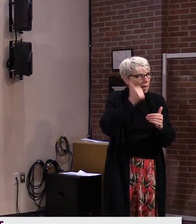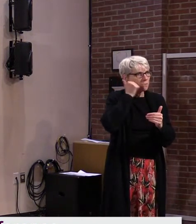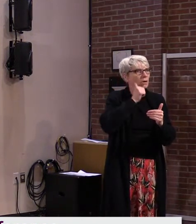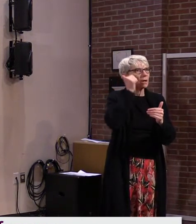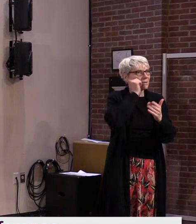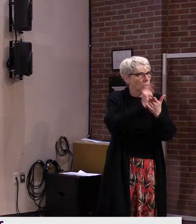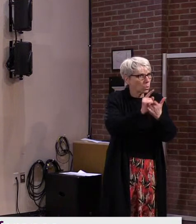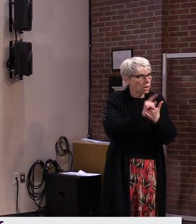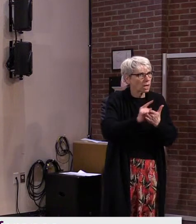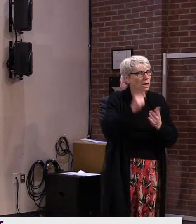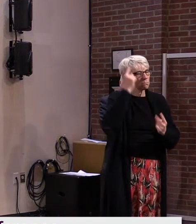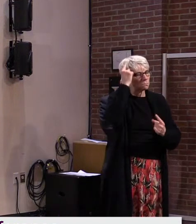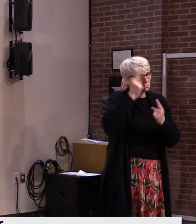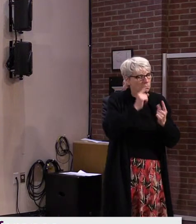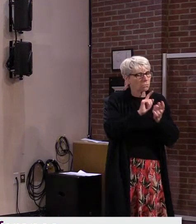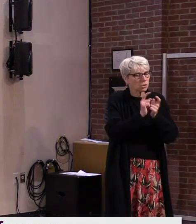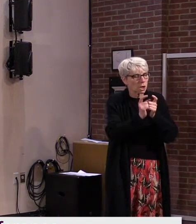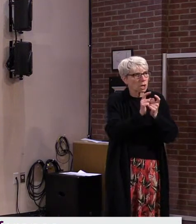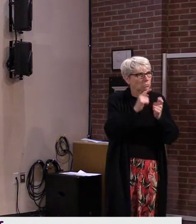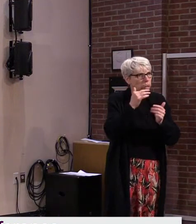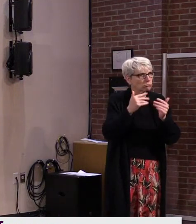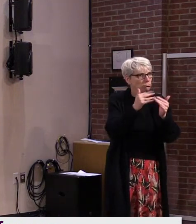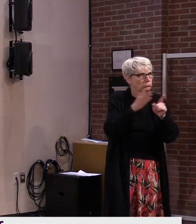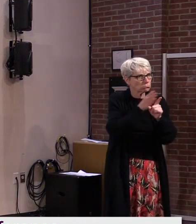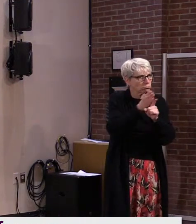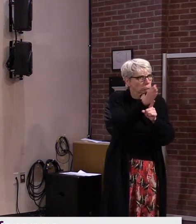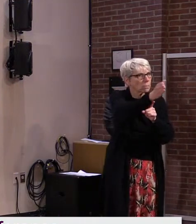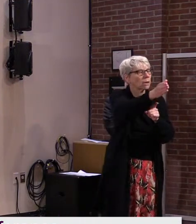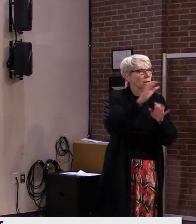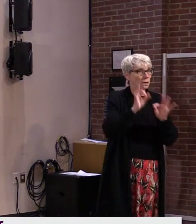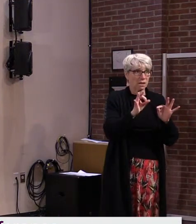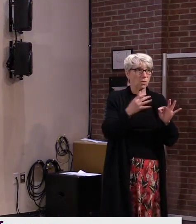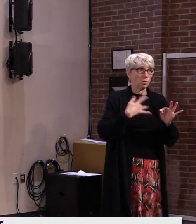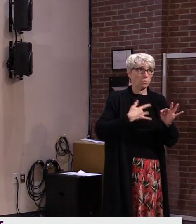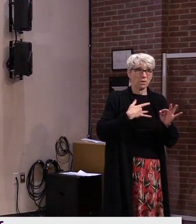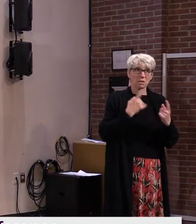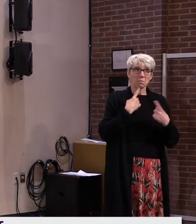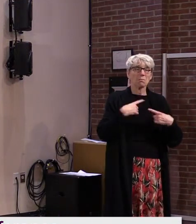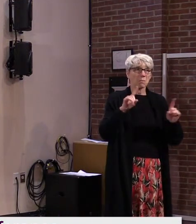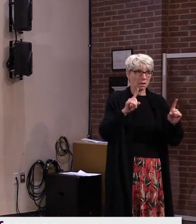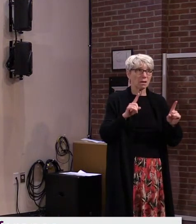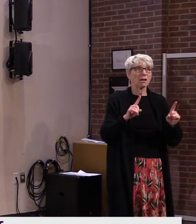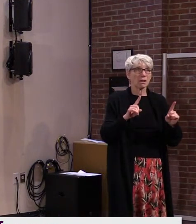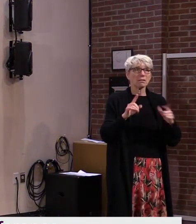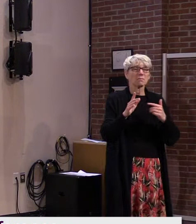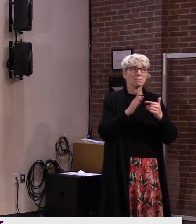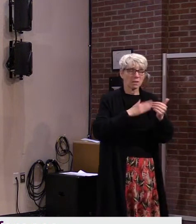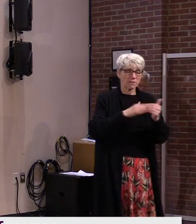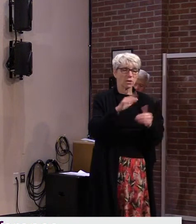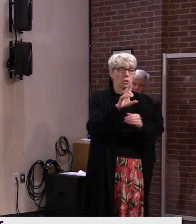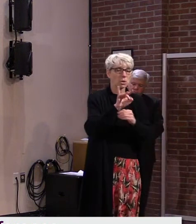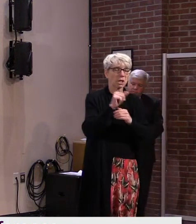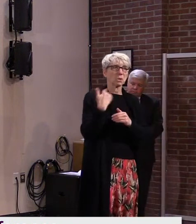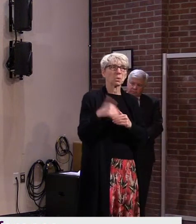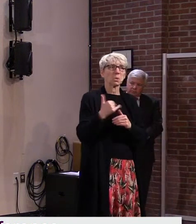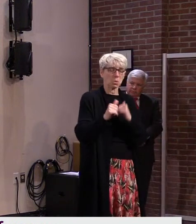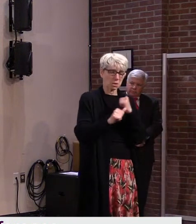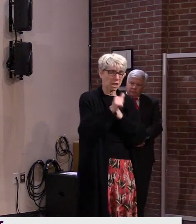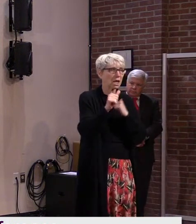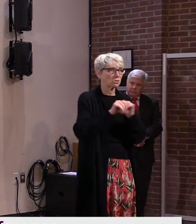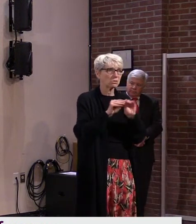we're continuing to mitigate the effects of this variant, and we'll